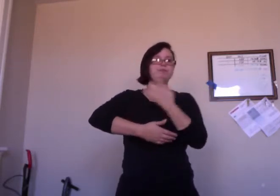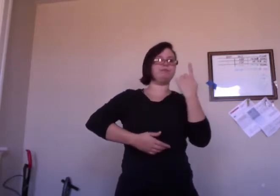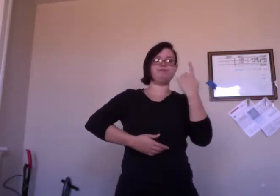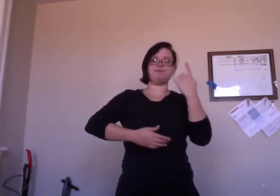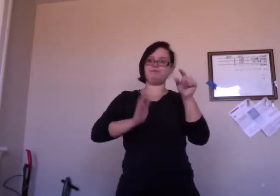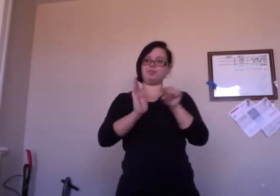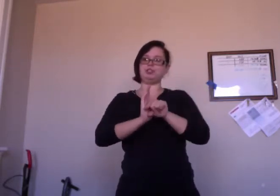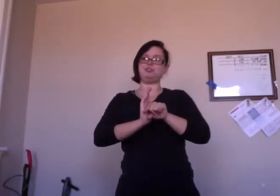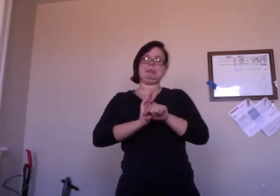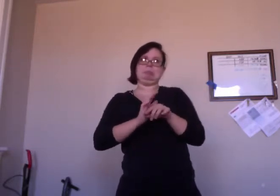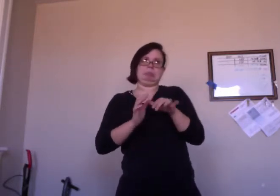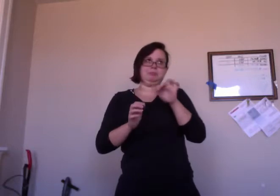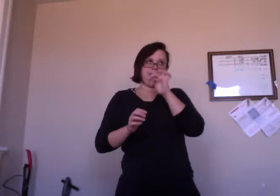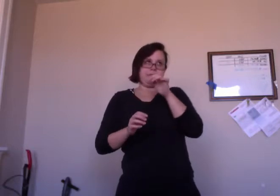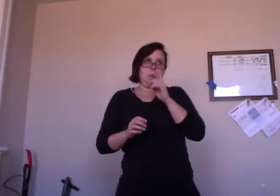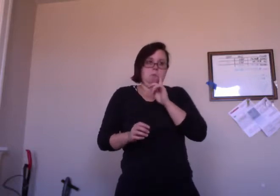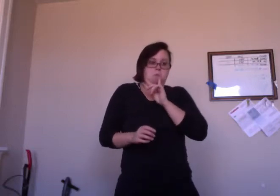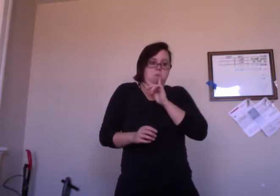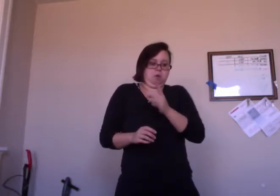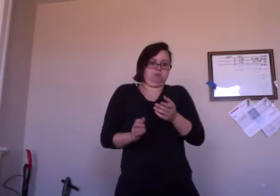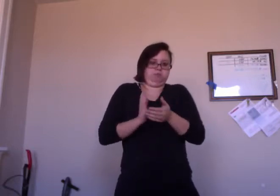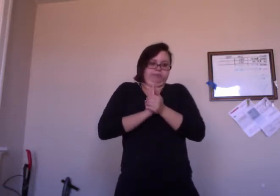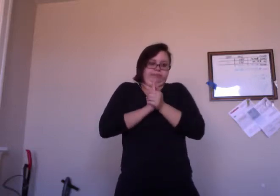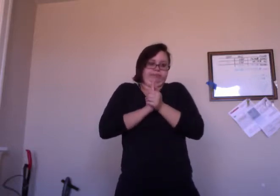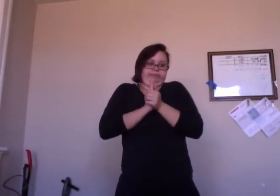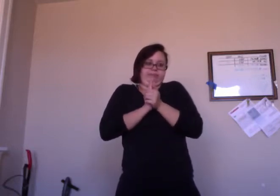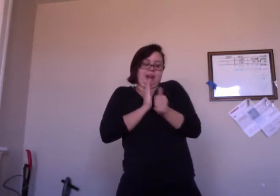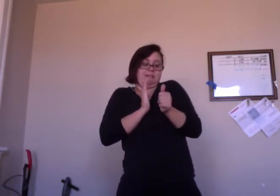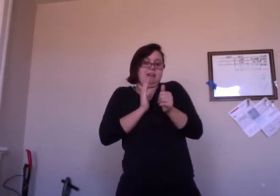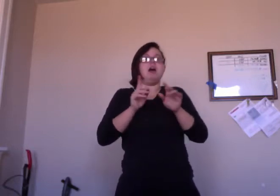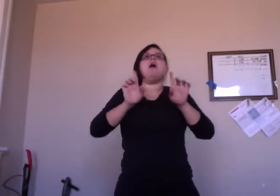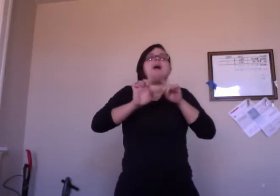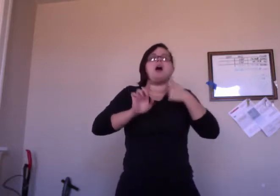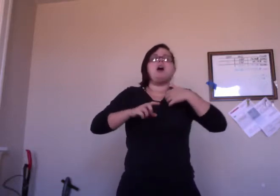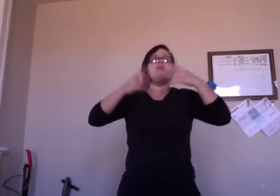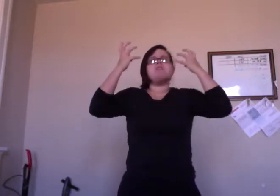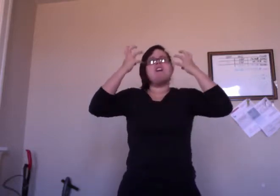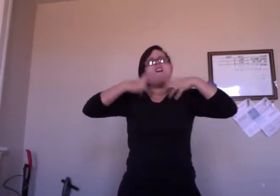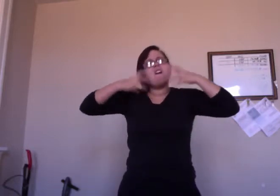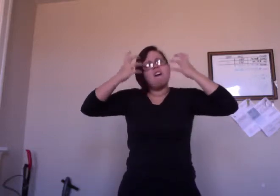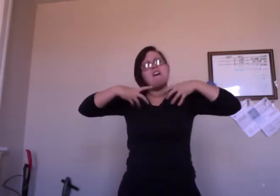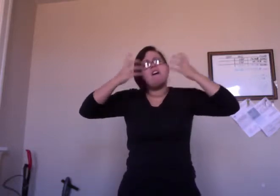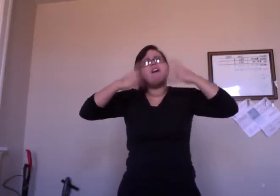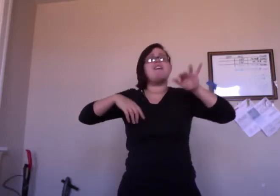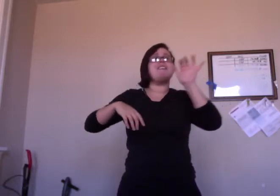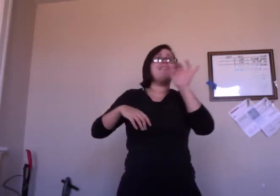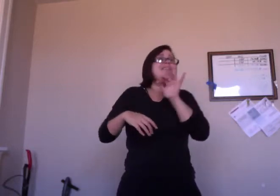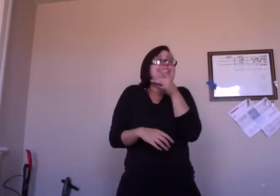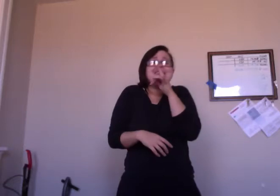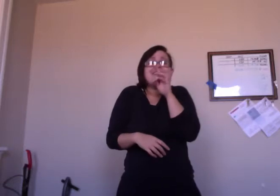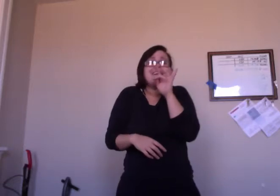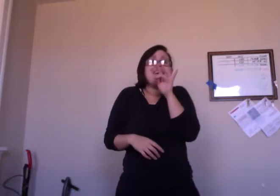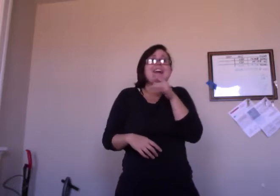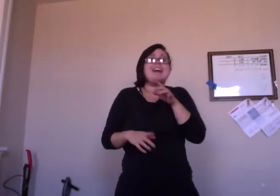And I'm bawling, I'm crying like a little kid. And it made all the sense in the world to me.